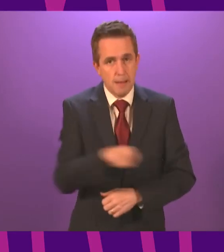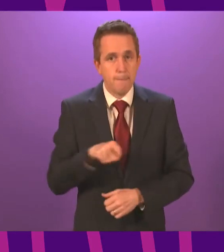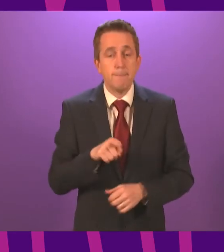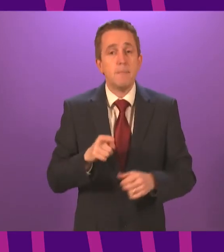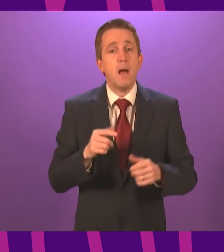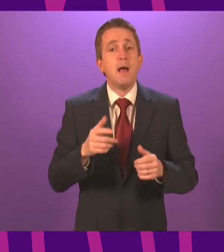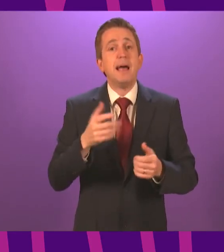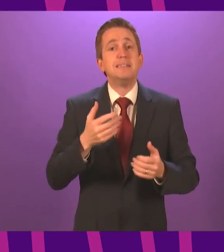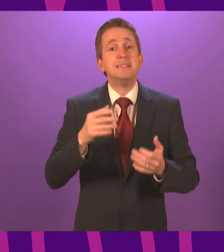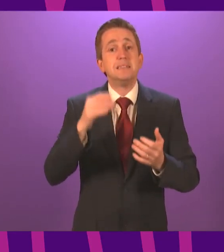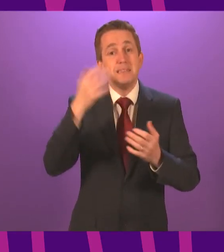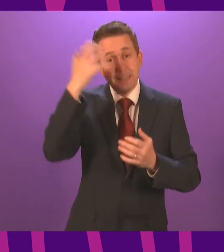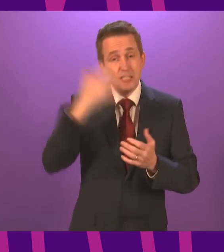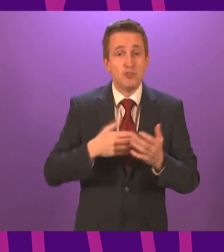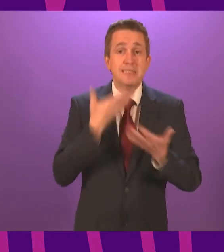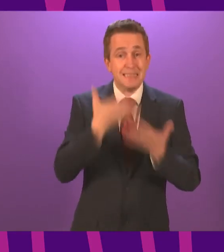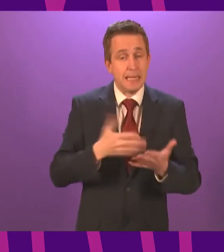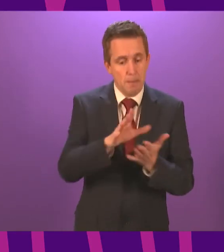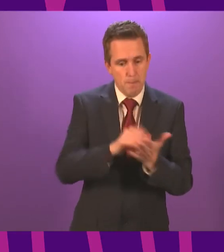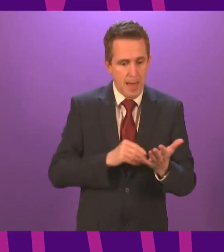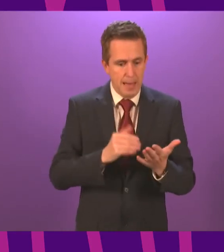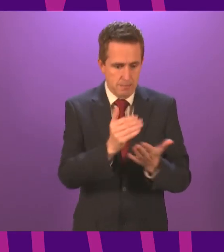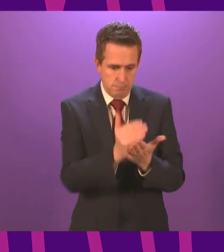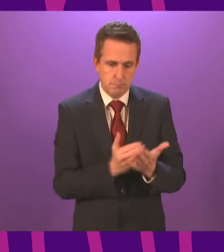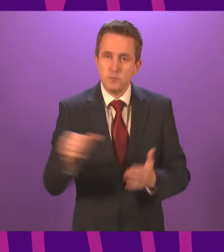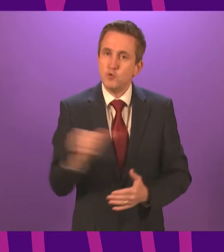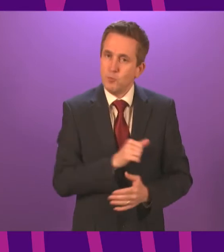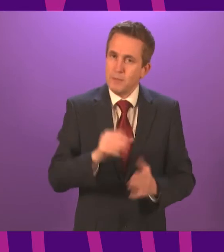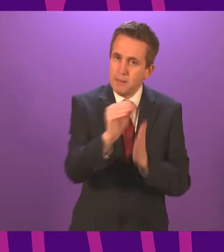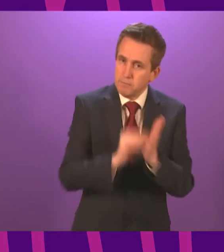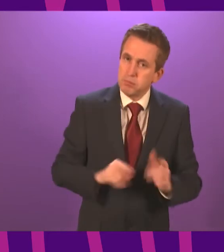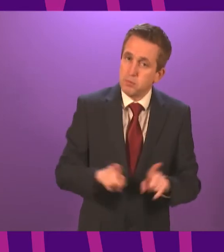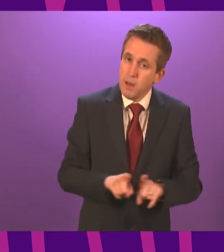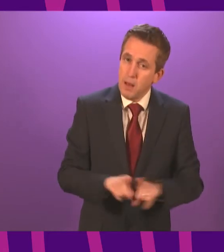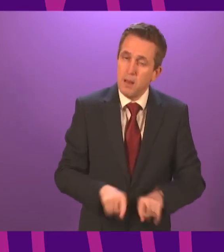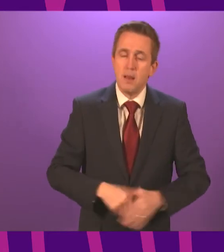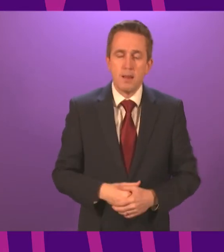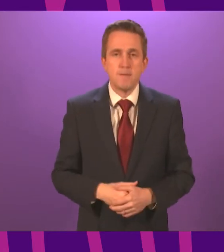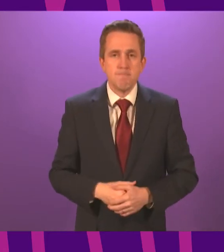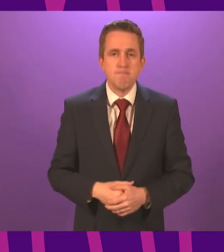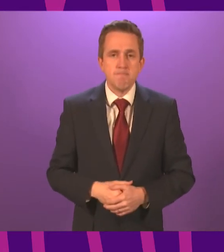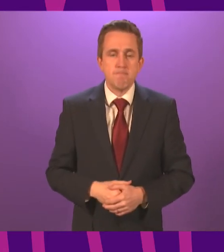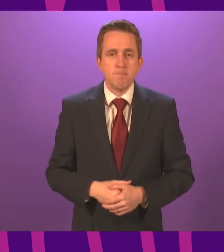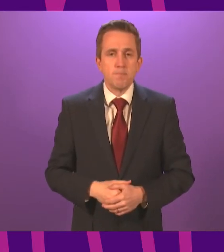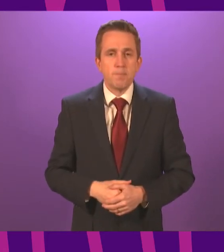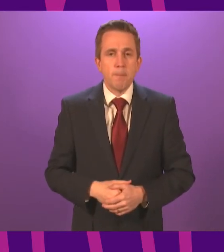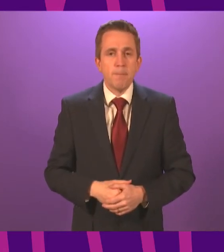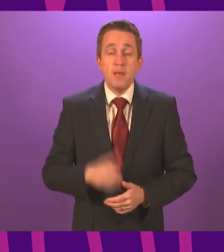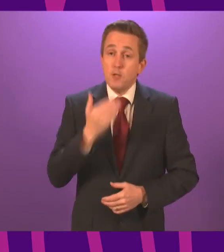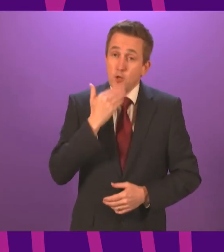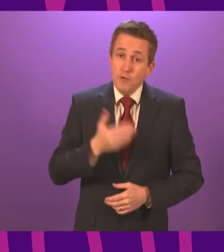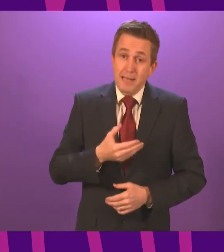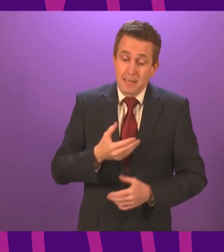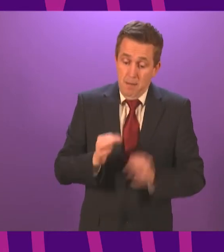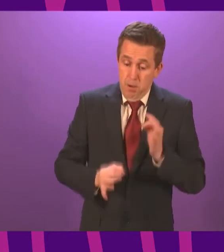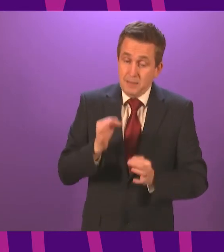pay, including making that available for self-employed people. These are the purposes for the Green Amendment,